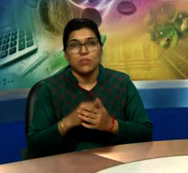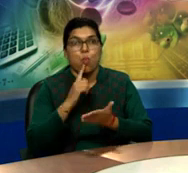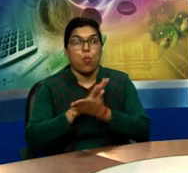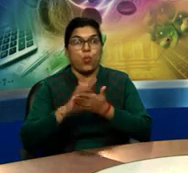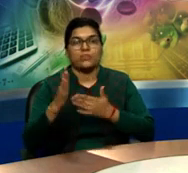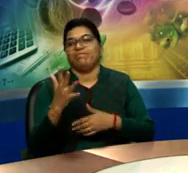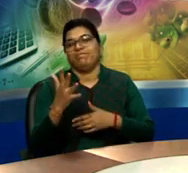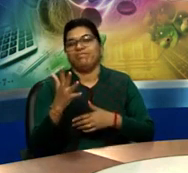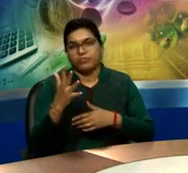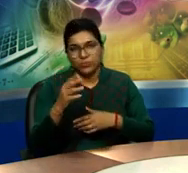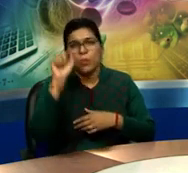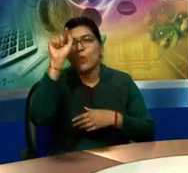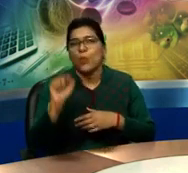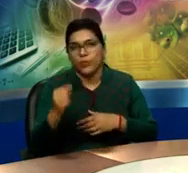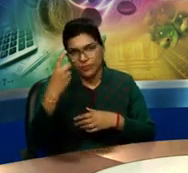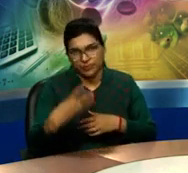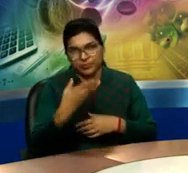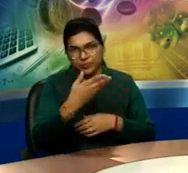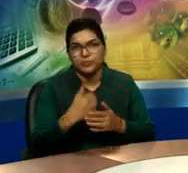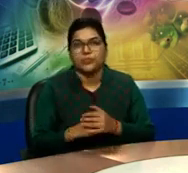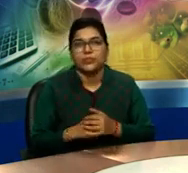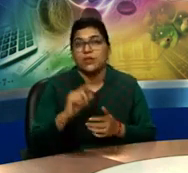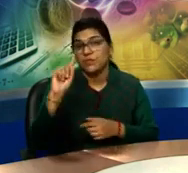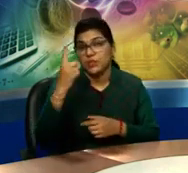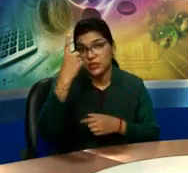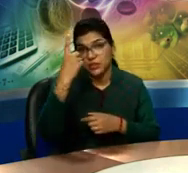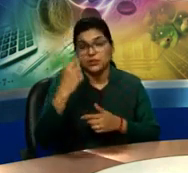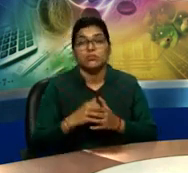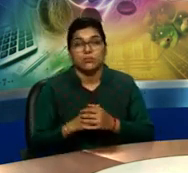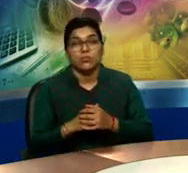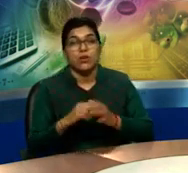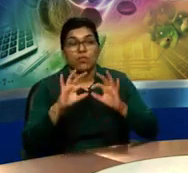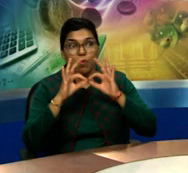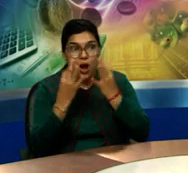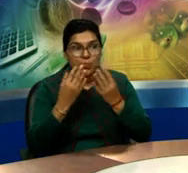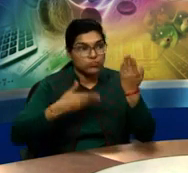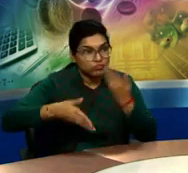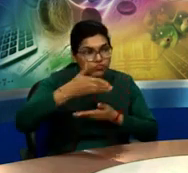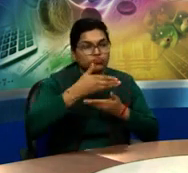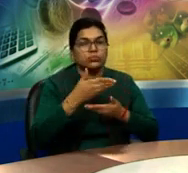Seventh point explains about the disloyal.